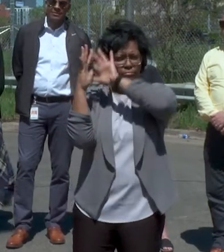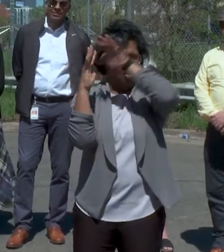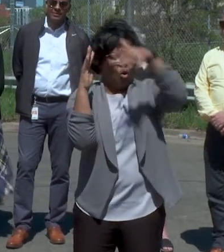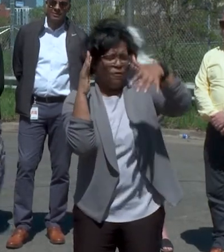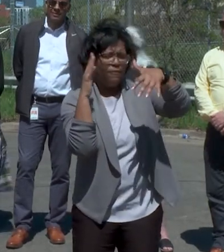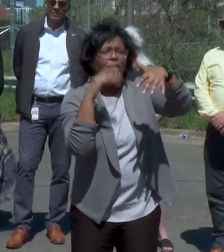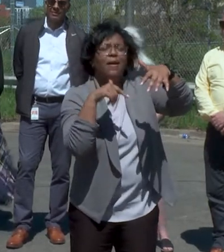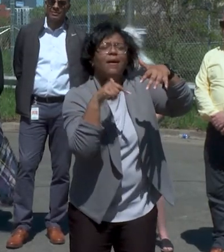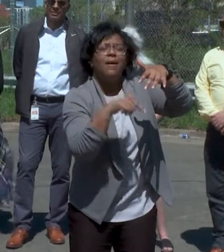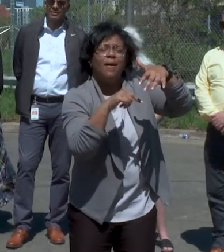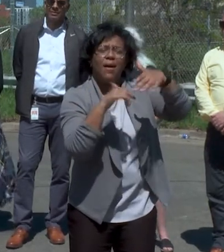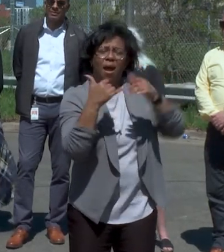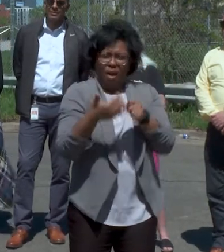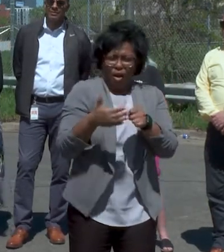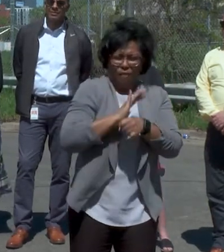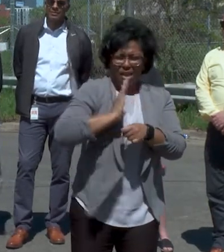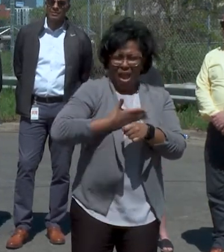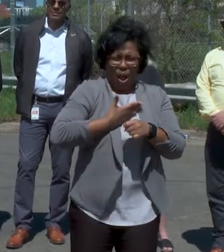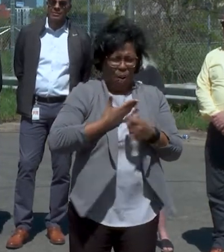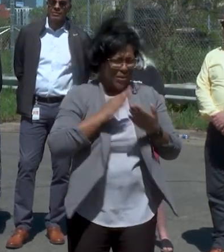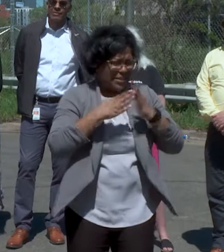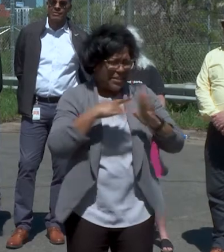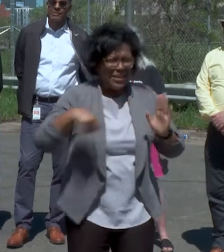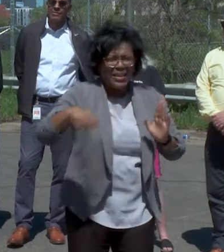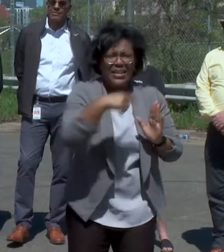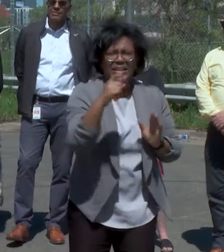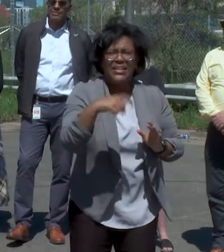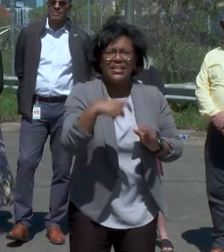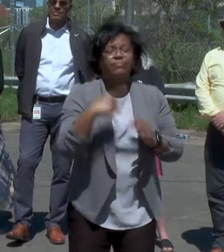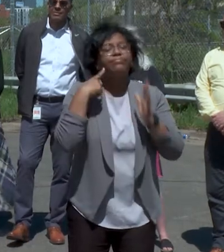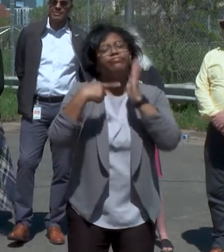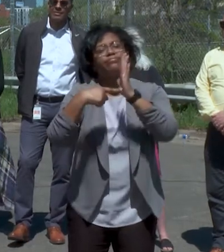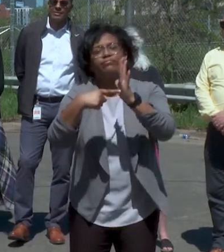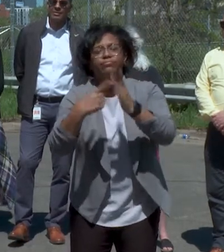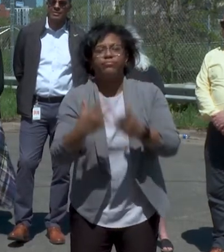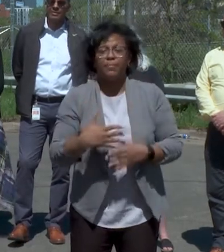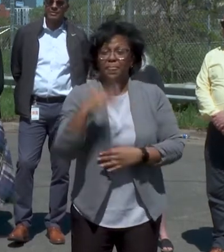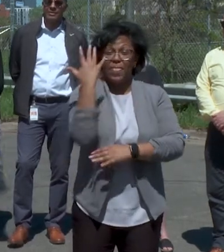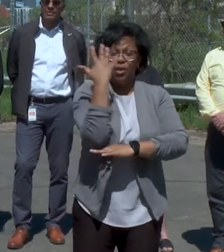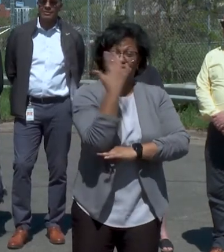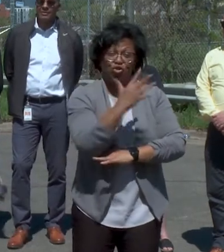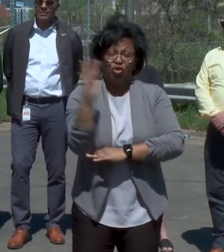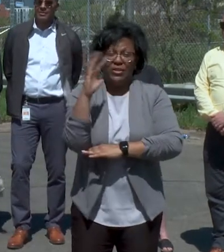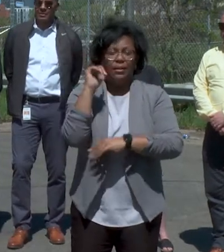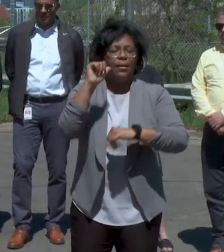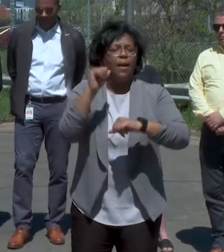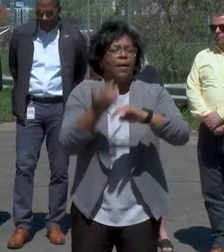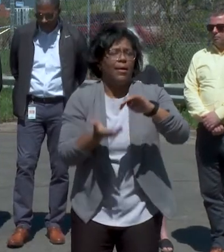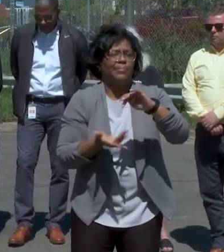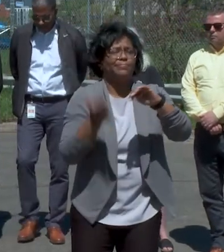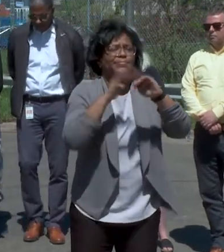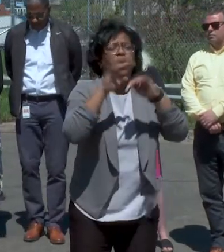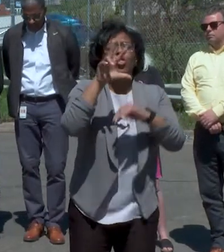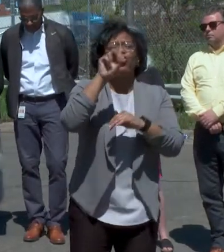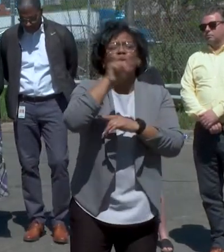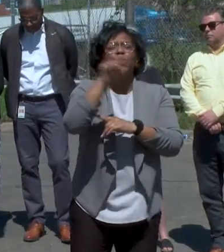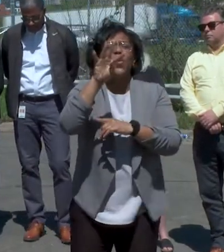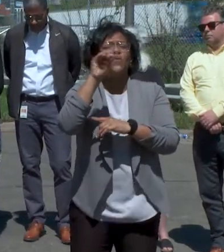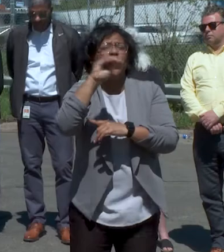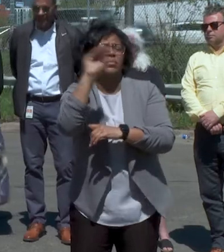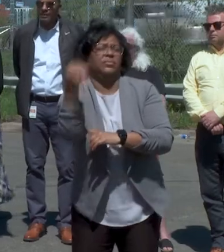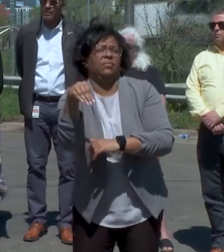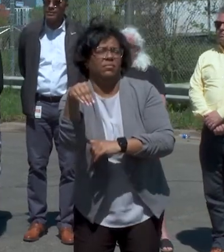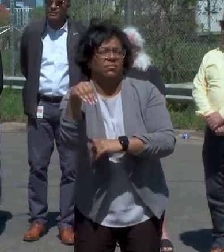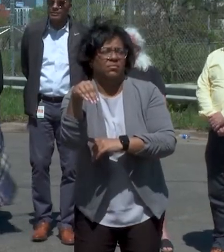that the trees canopy across Minneapolis can be increased 30 to 40%. And planting and